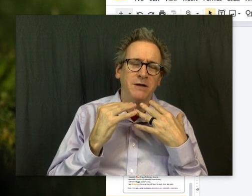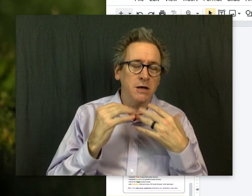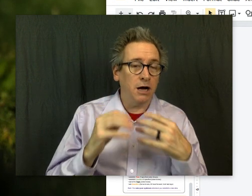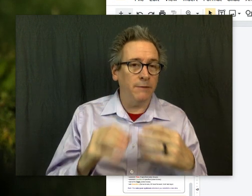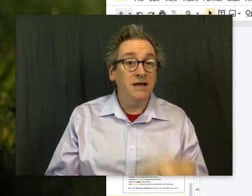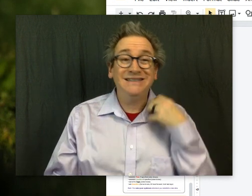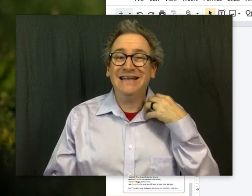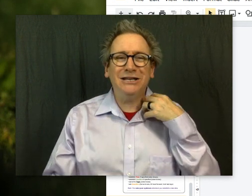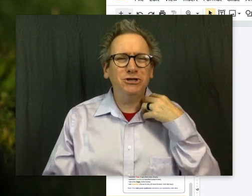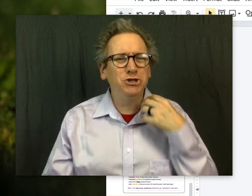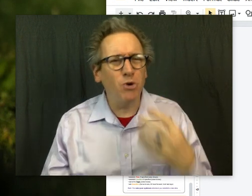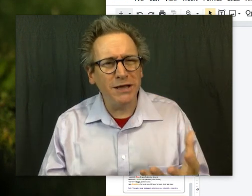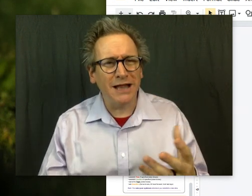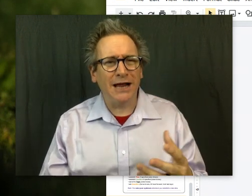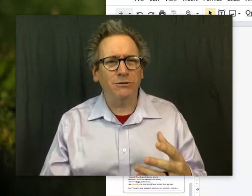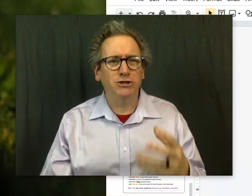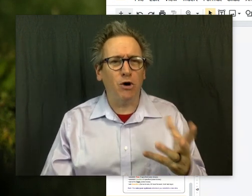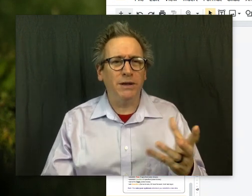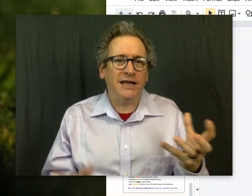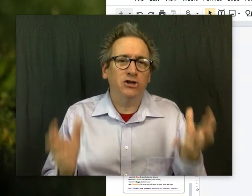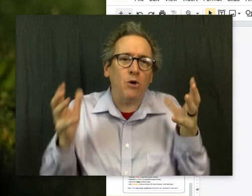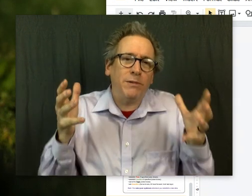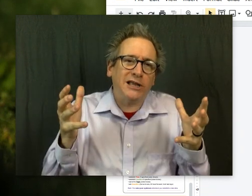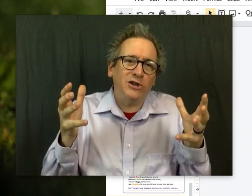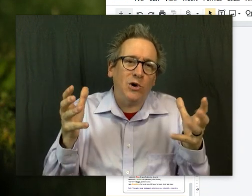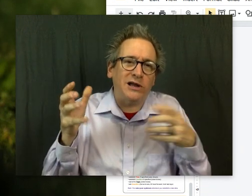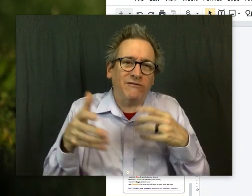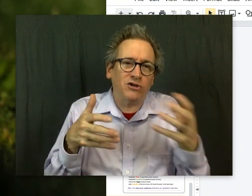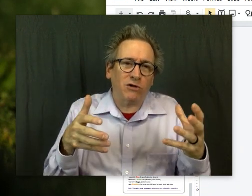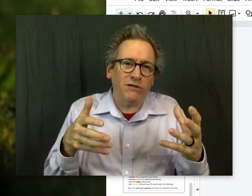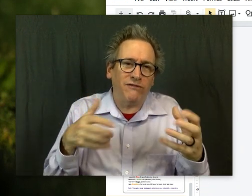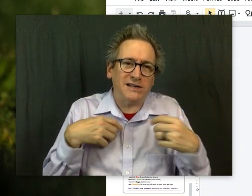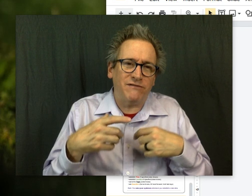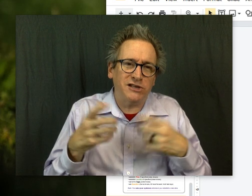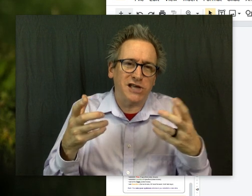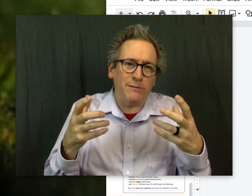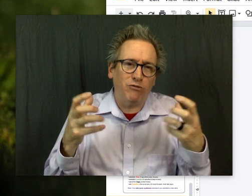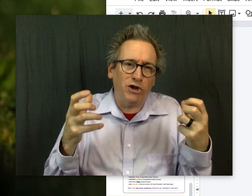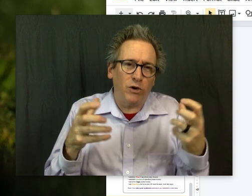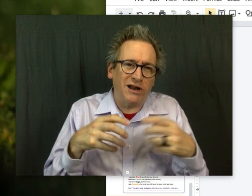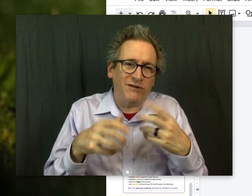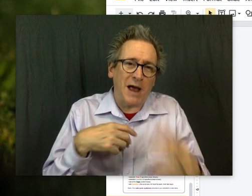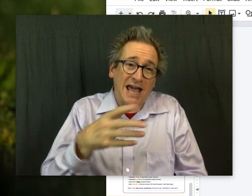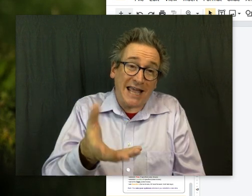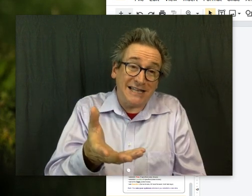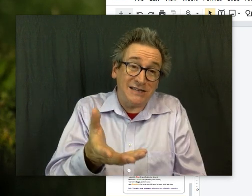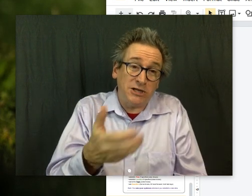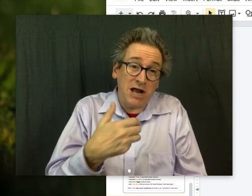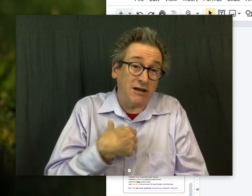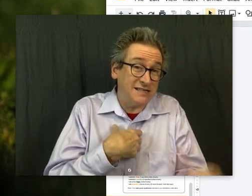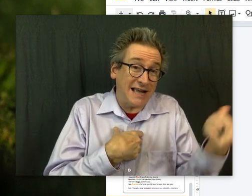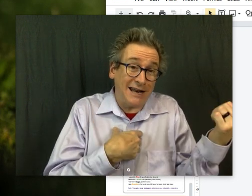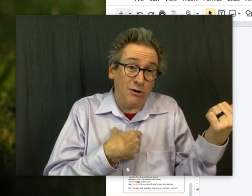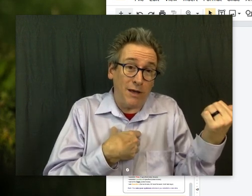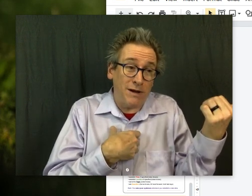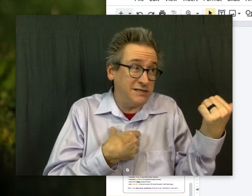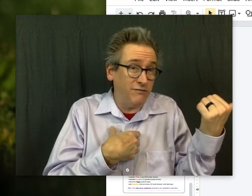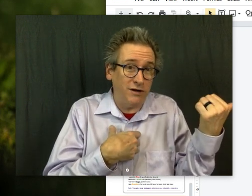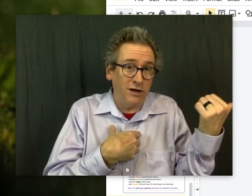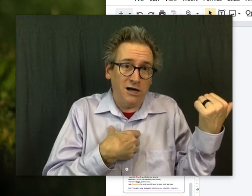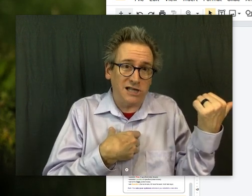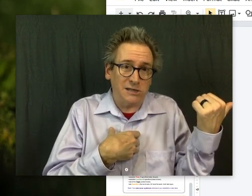right? Enjoy the language. Don't be like in New York and have to talk really fast and everything's got to be really quick and I got to get this information out because I got to go